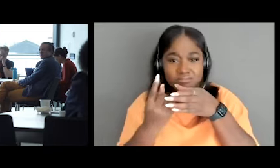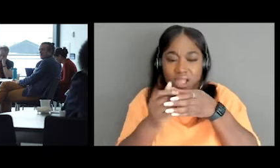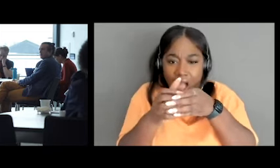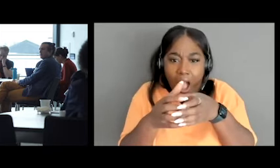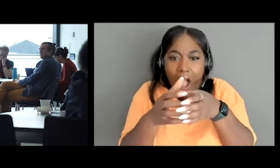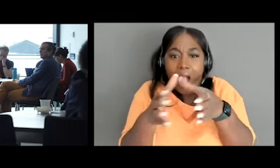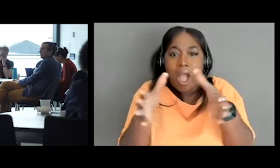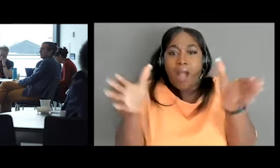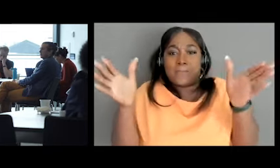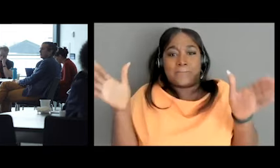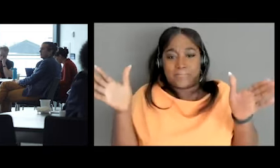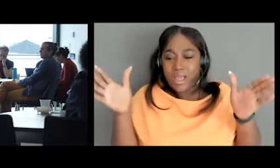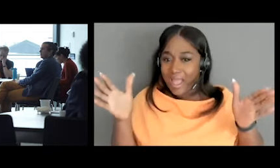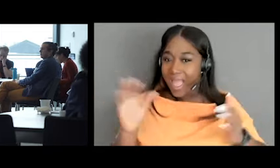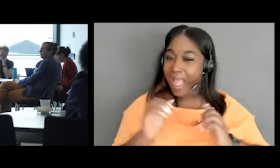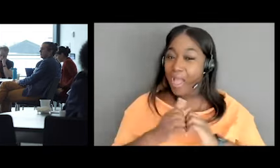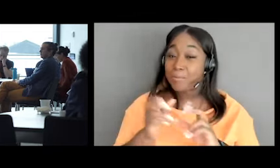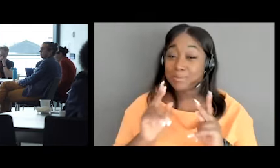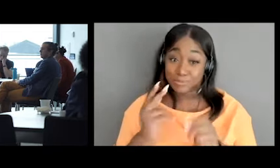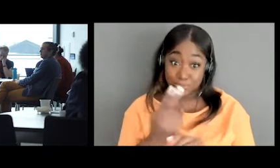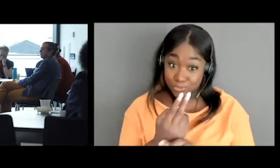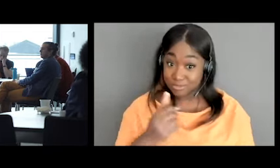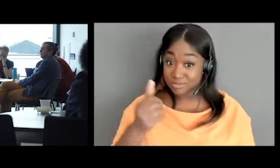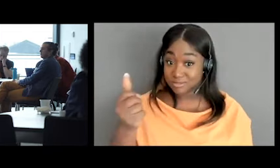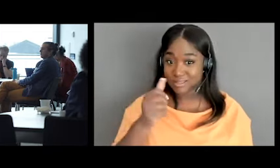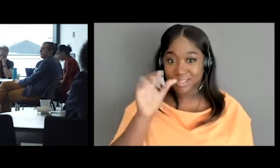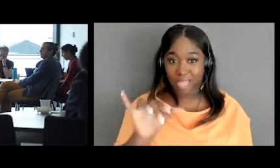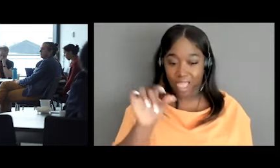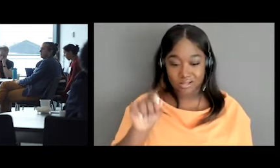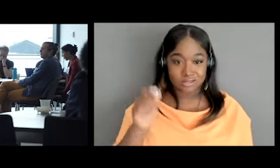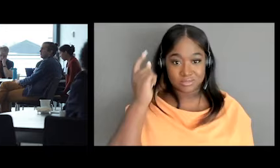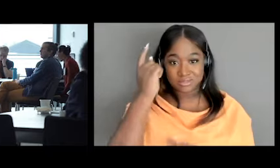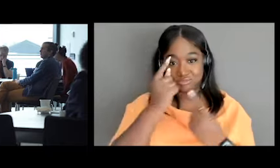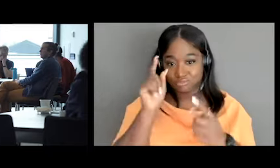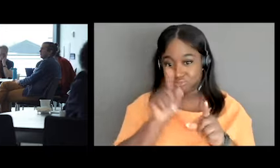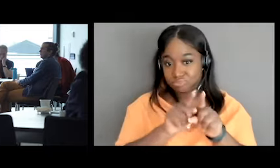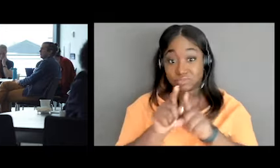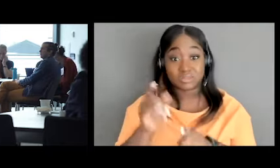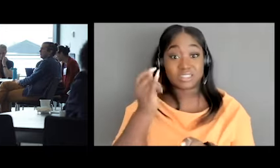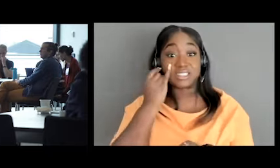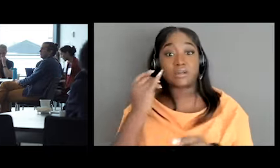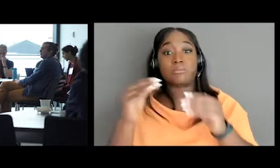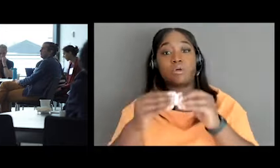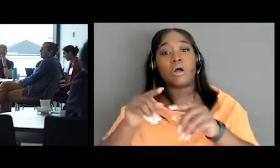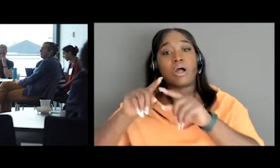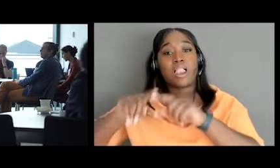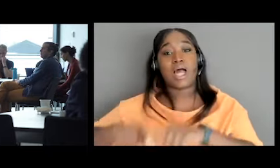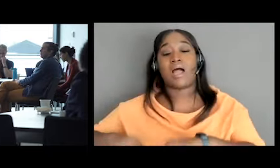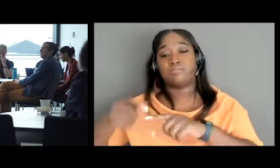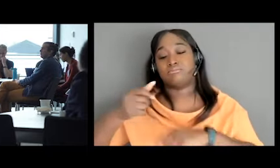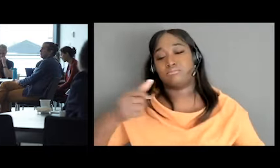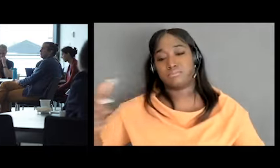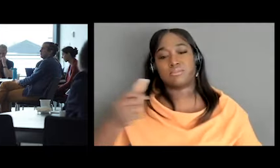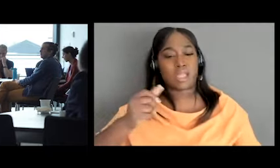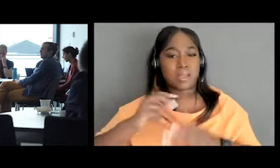how are people using it? And so if you're more reliant on transportation, you're not going to use it as just like a way to get into